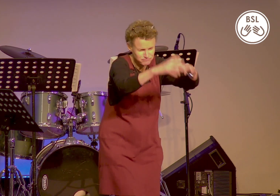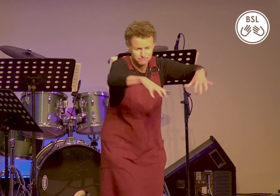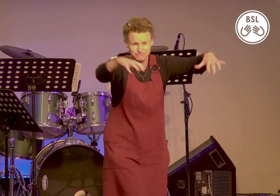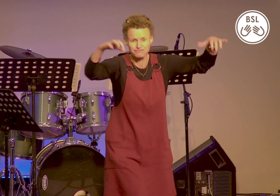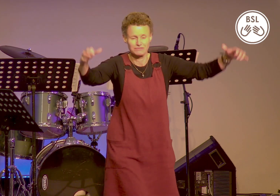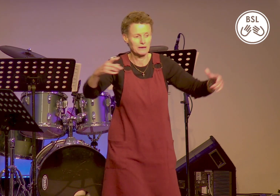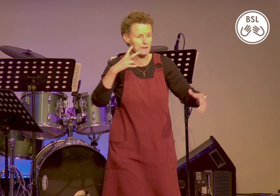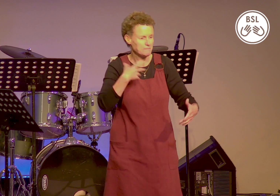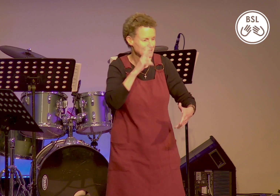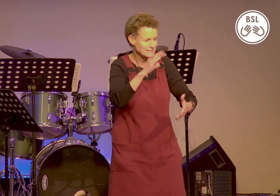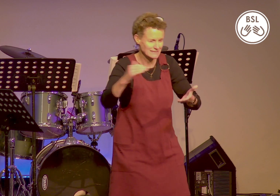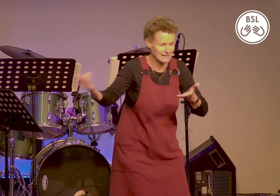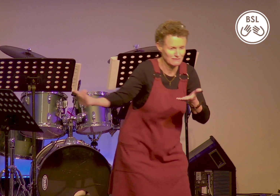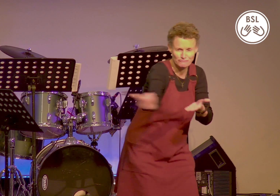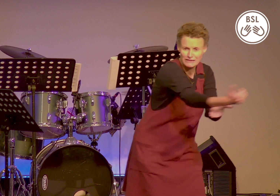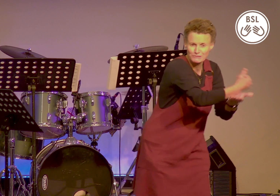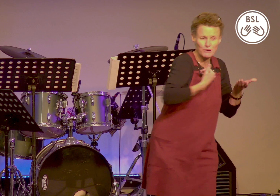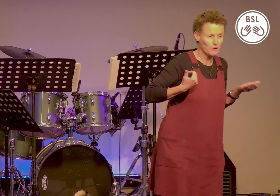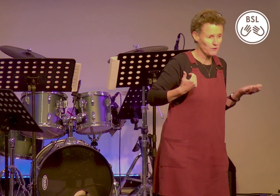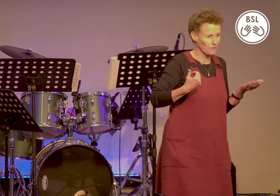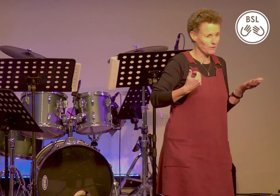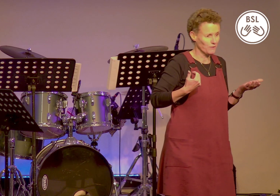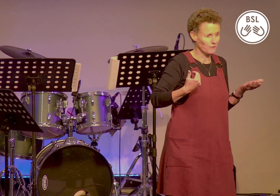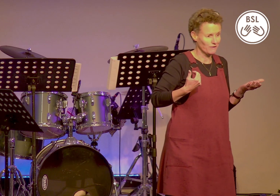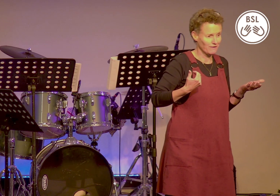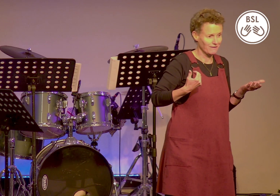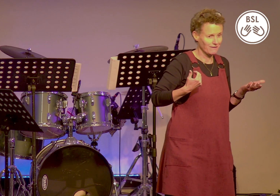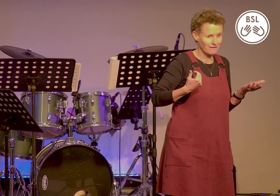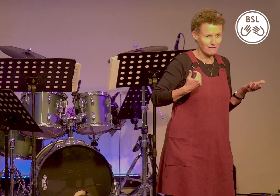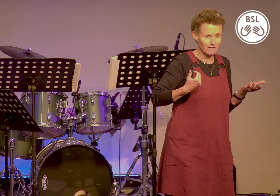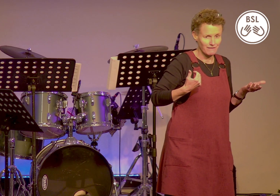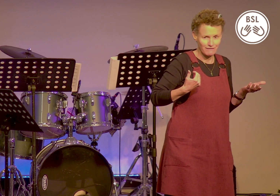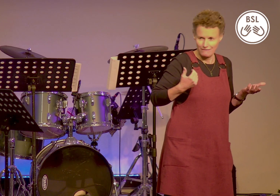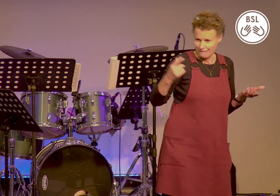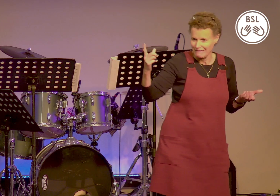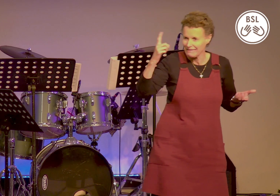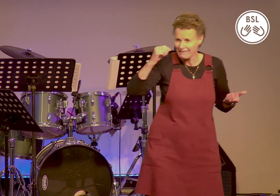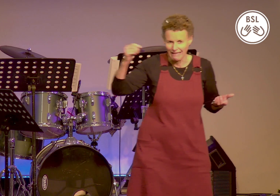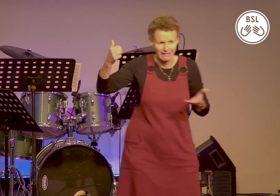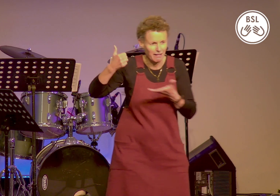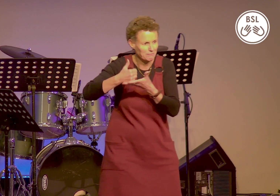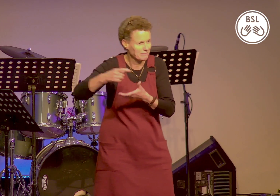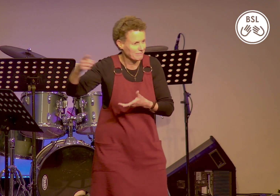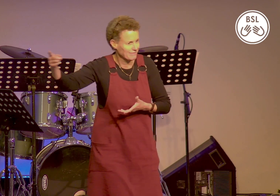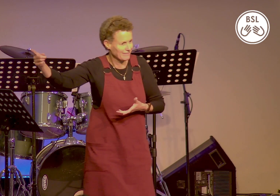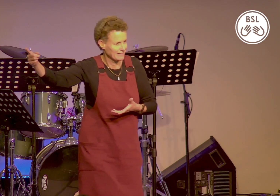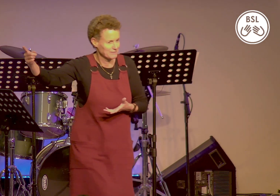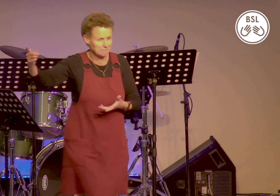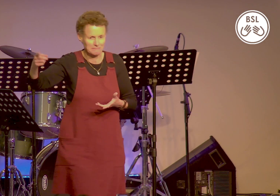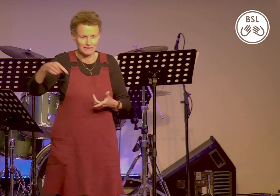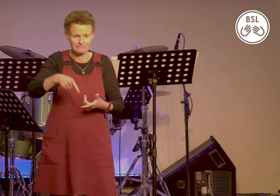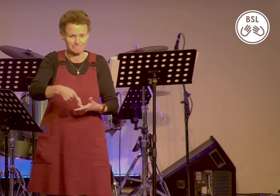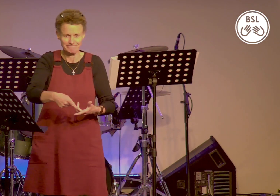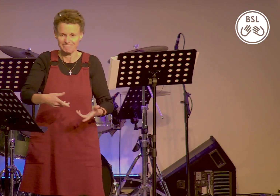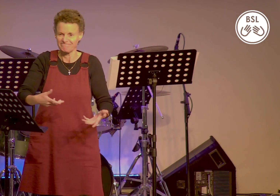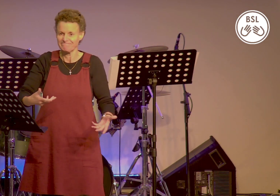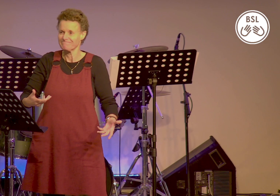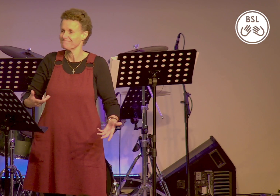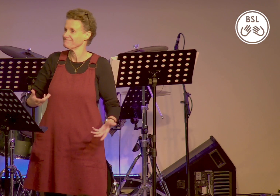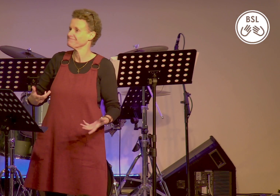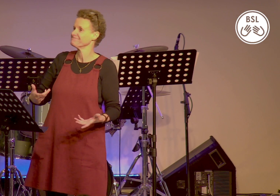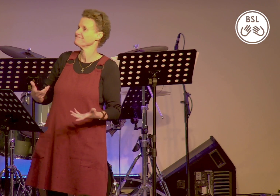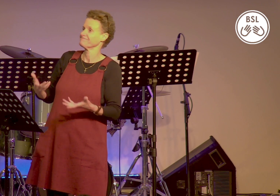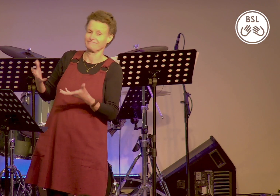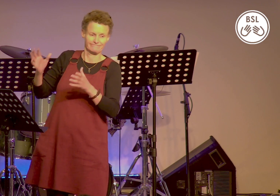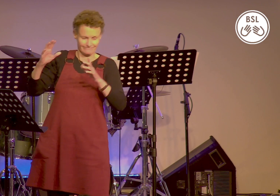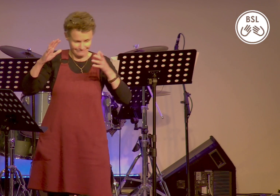Oh, they'd been through the Red Sea. They'd seen this miracle. They'd been rescued. God can help them, can't he? But